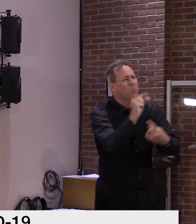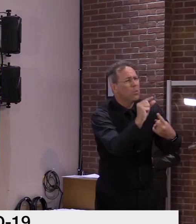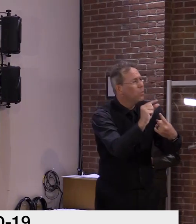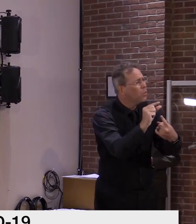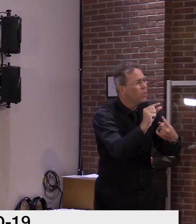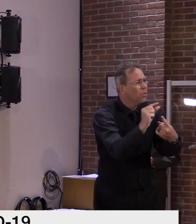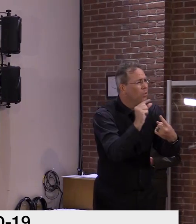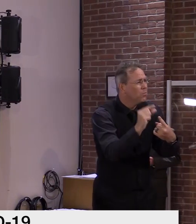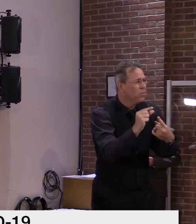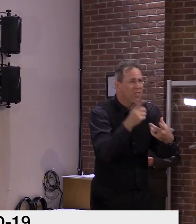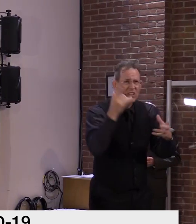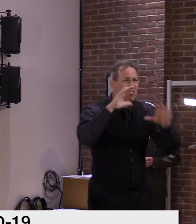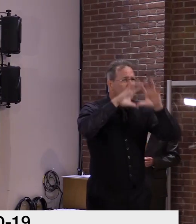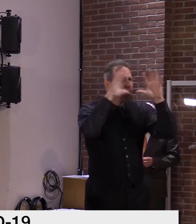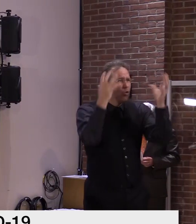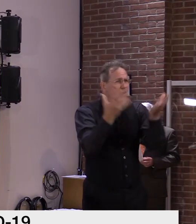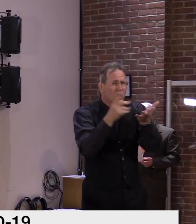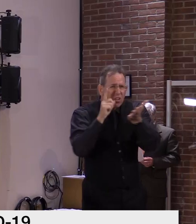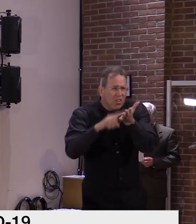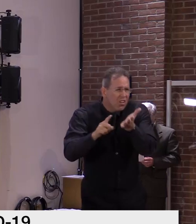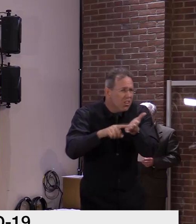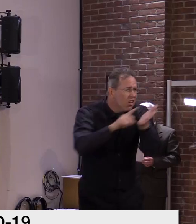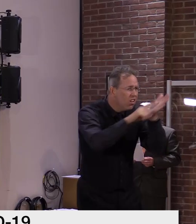drawing from.